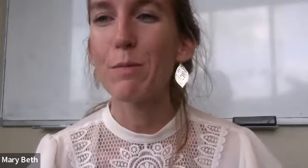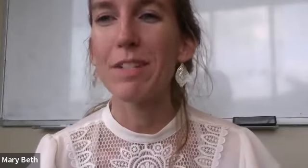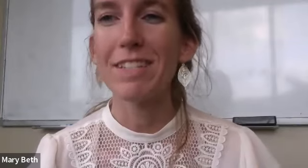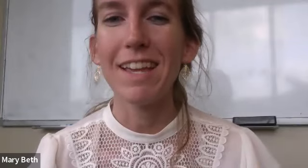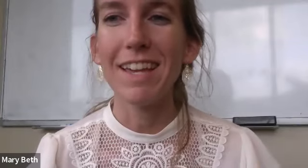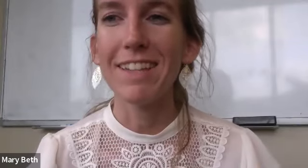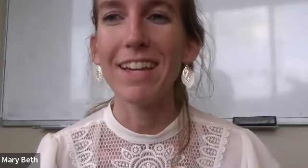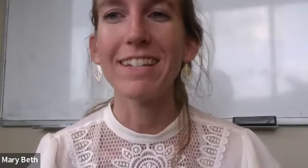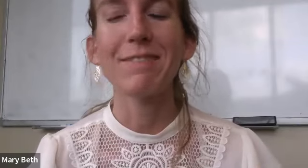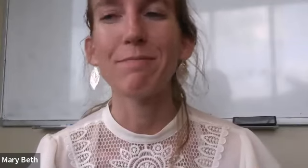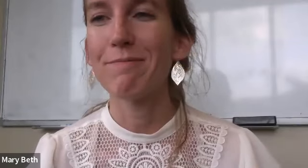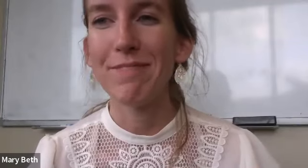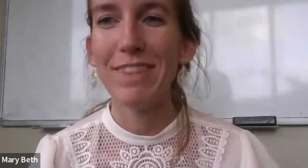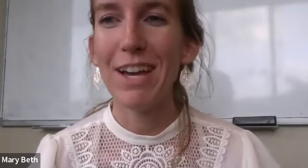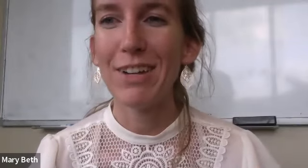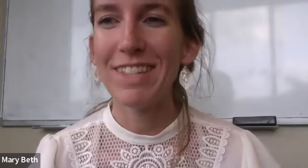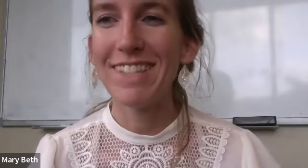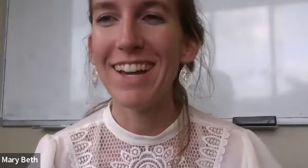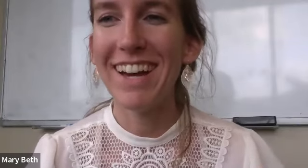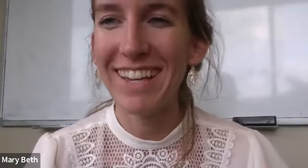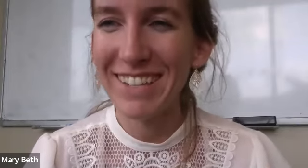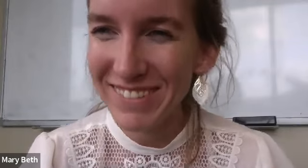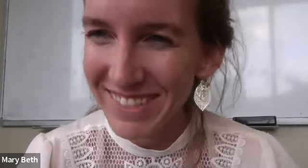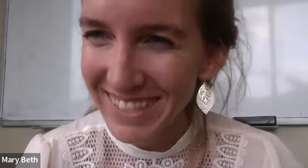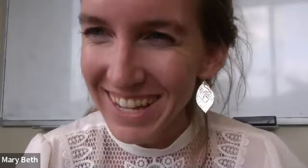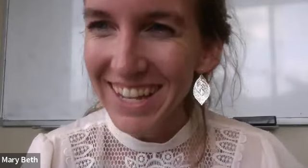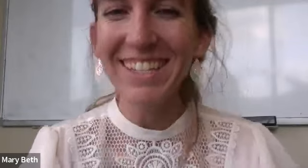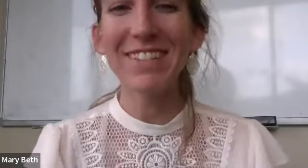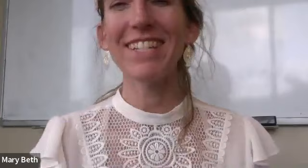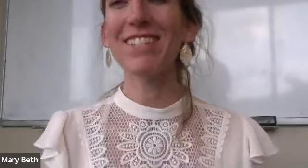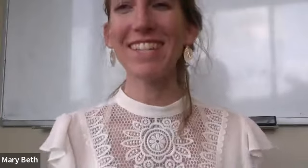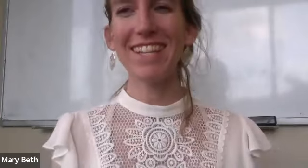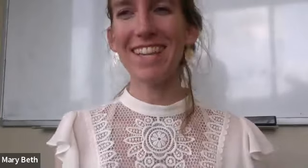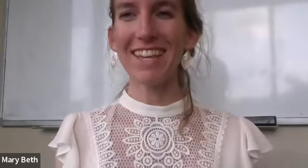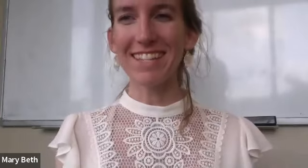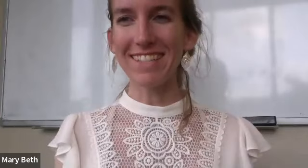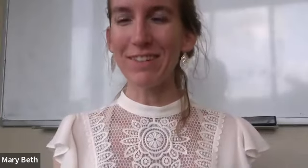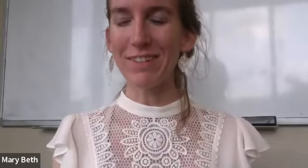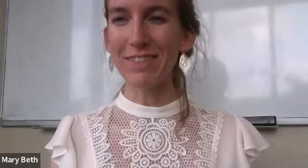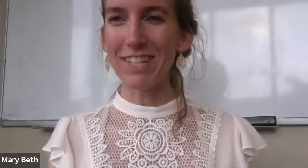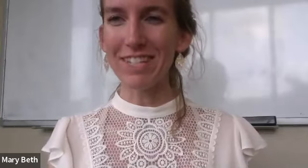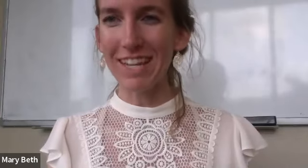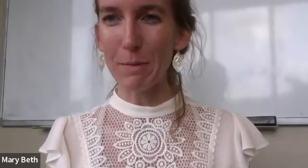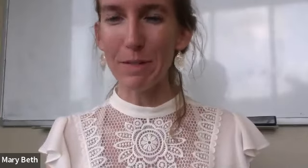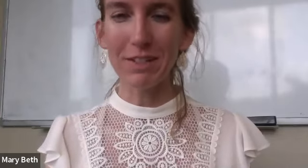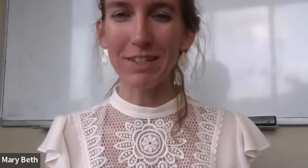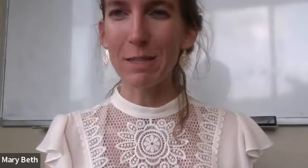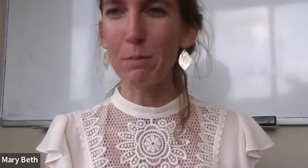want to say like, not all the time. So I just said yes. I don't know if there's like a better response